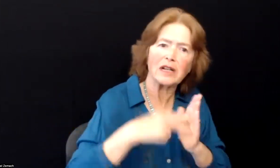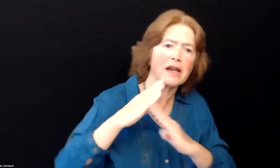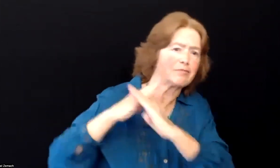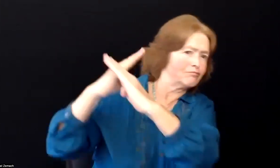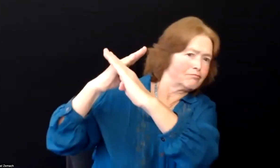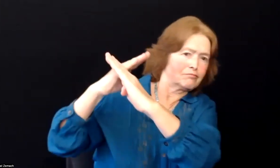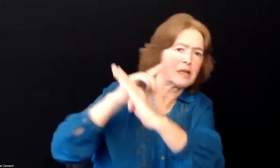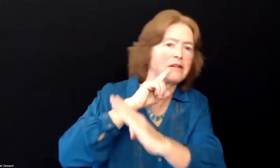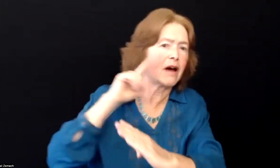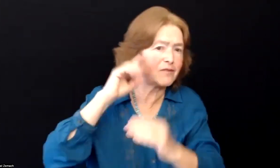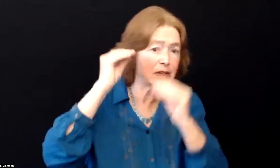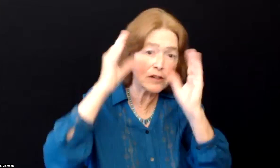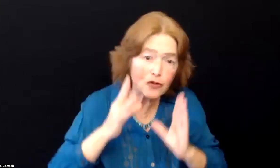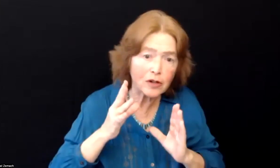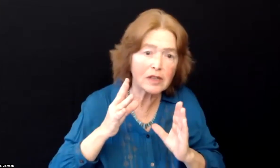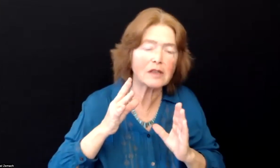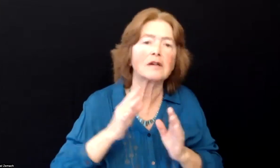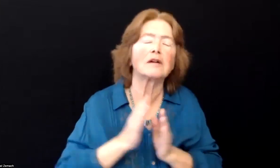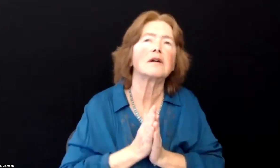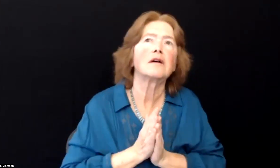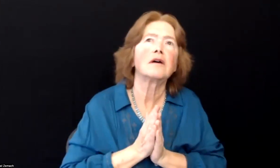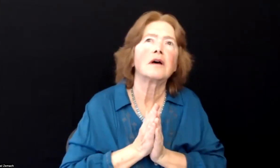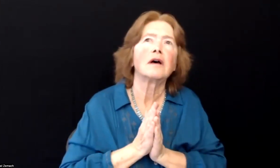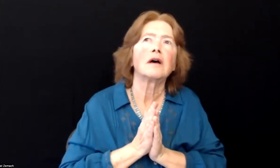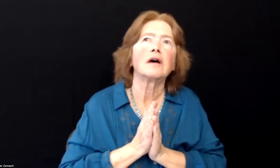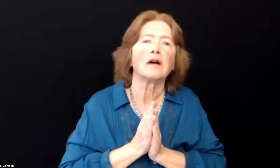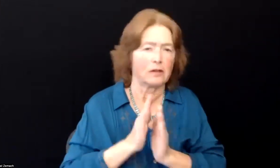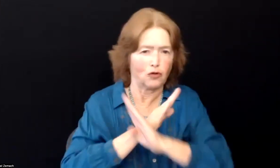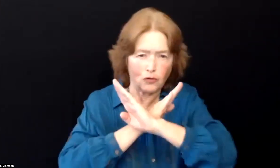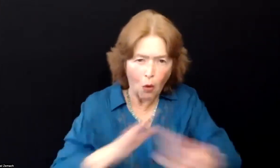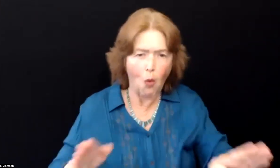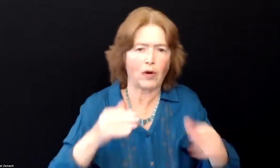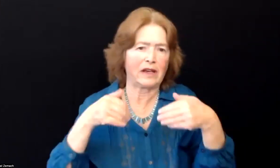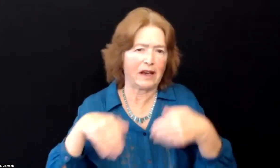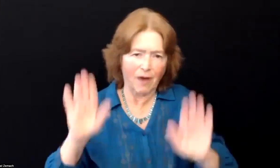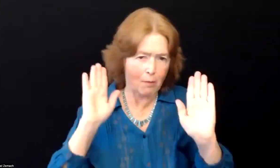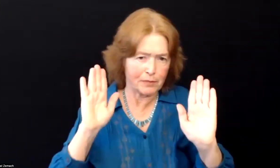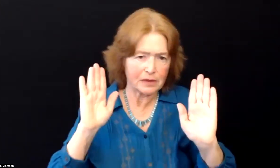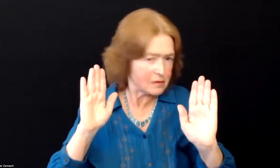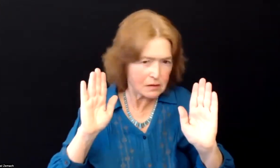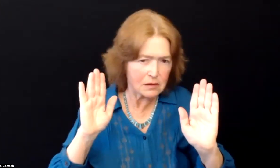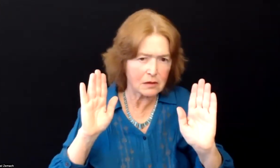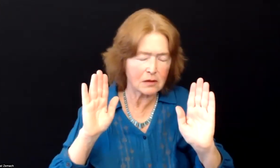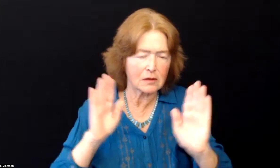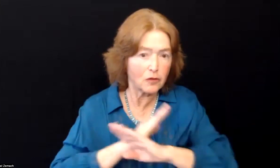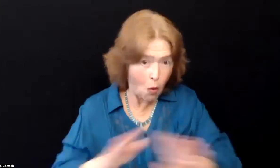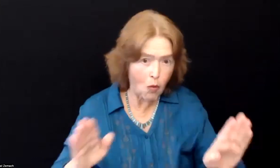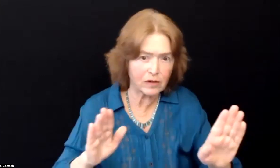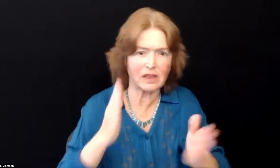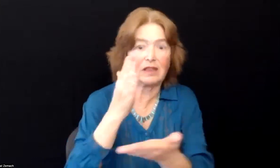purposely prevent teachers who themselves are deaf from getting jobs. And so I would say